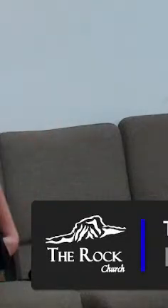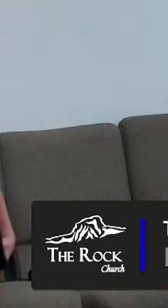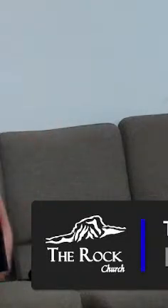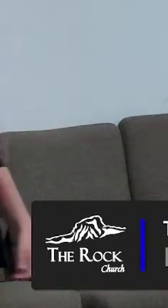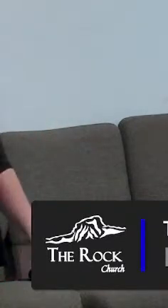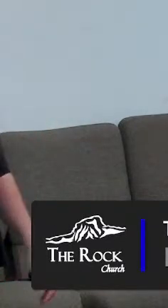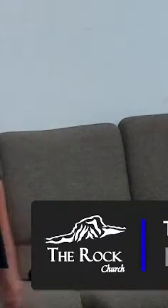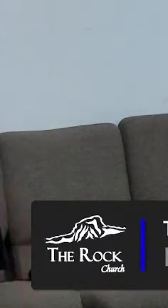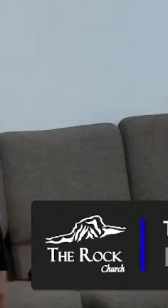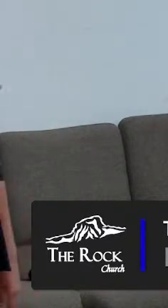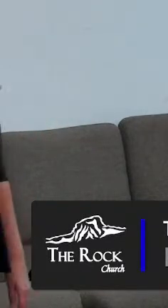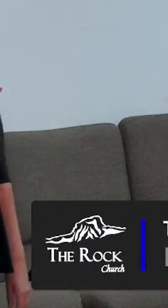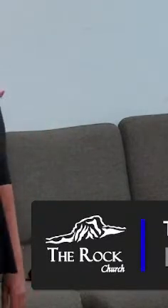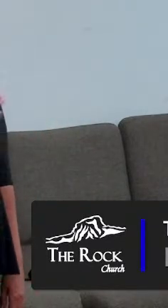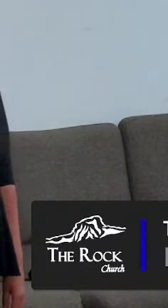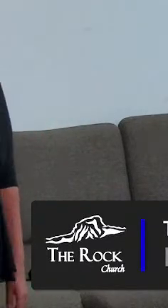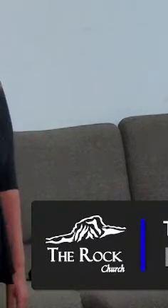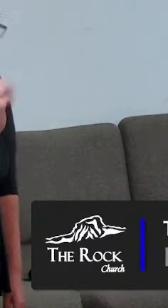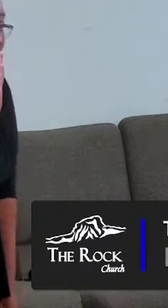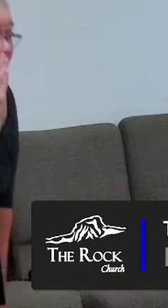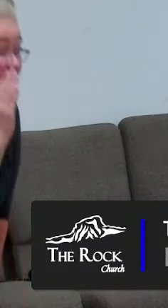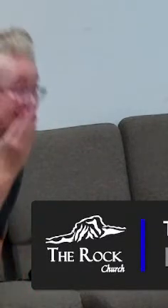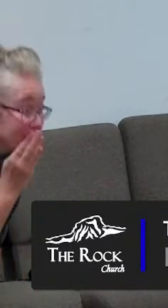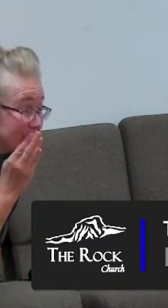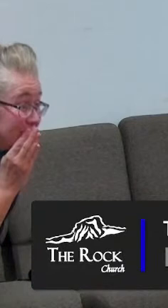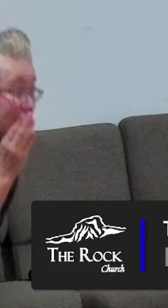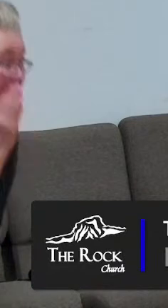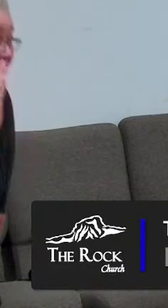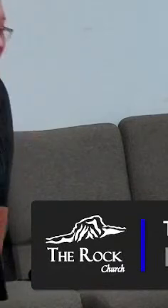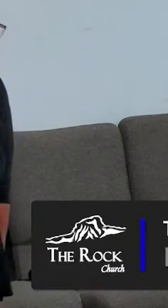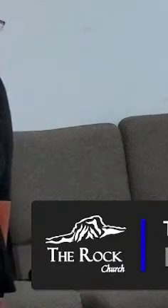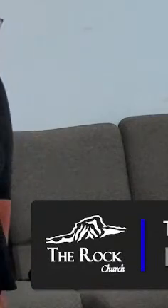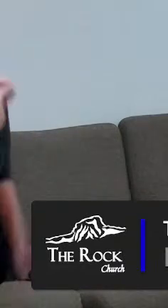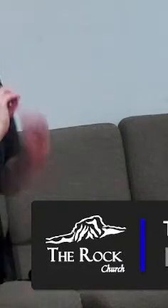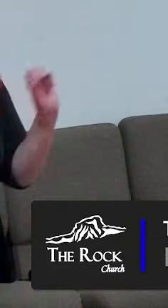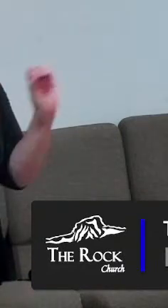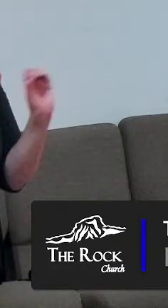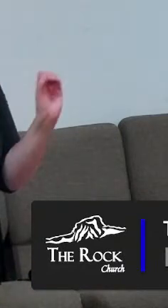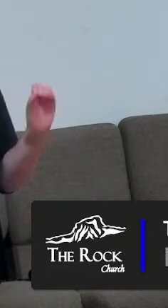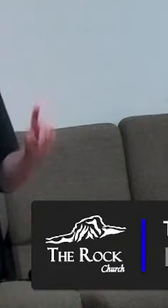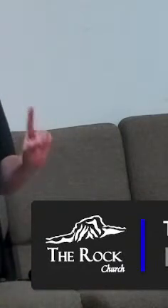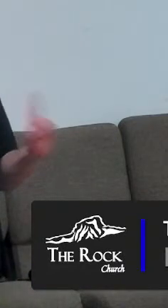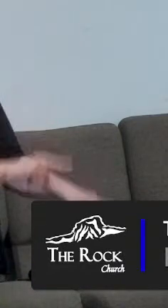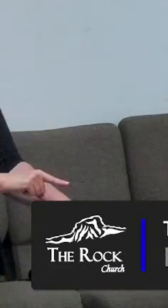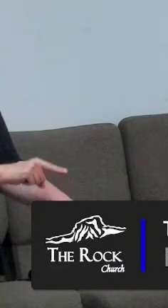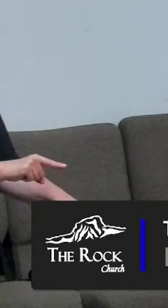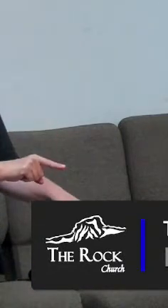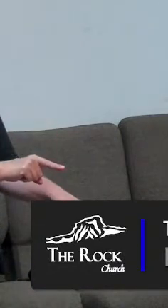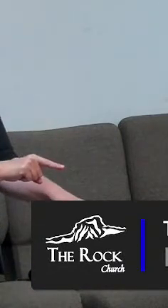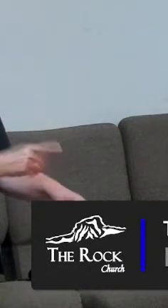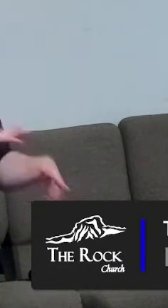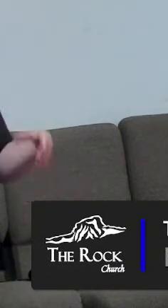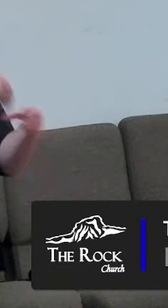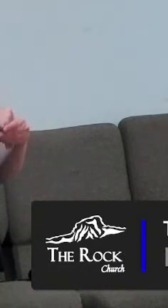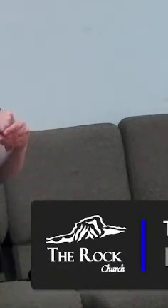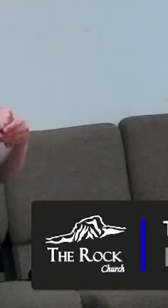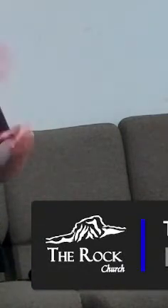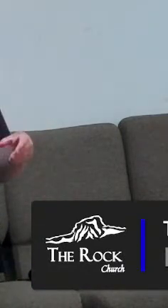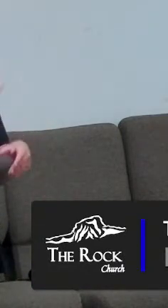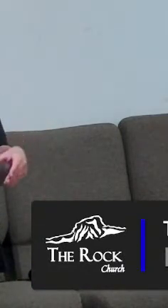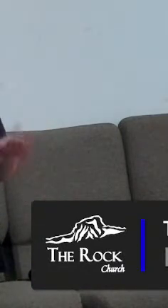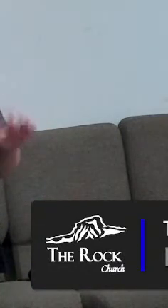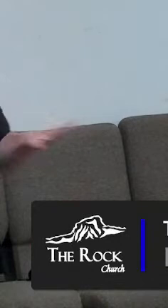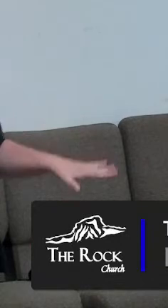Wow. Not even a whisper. This command may have included the women and children as well. I don't